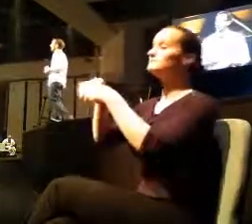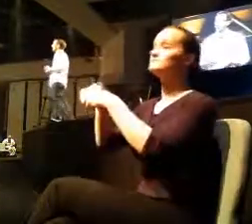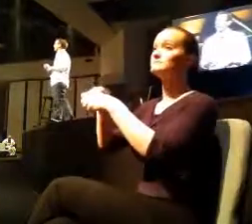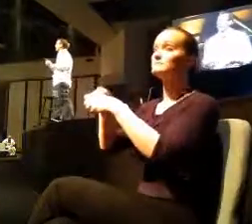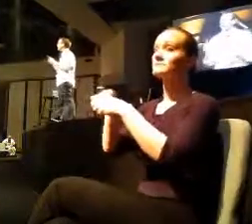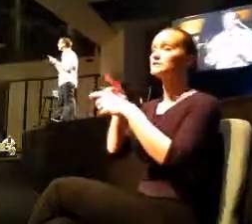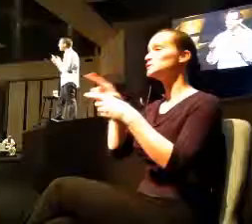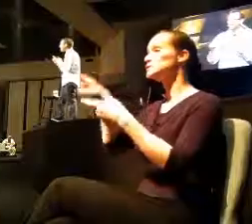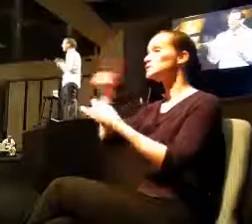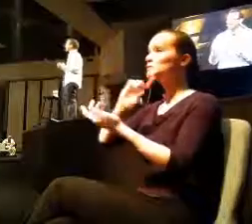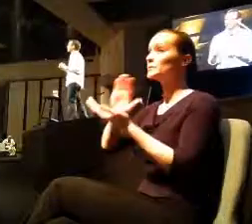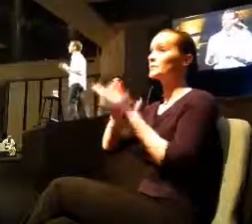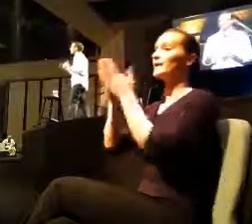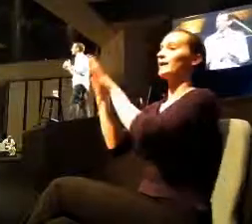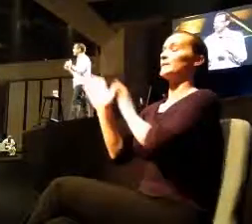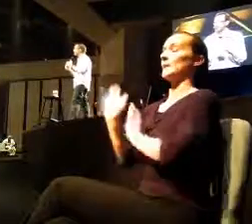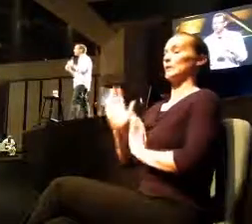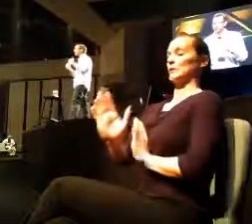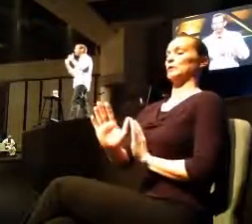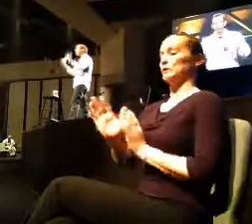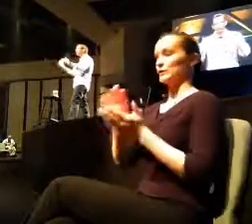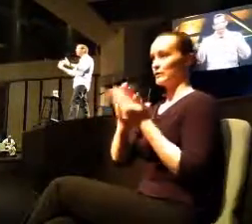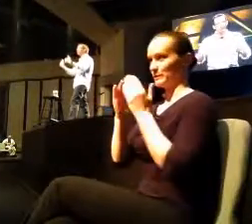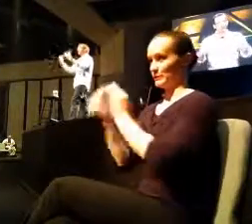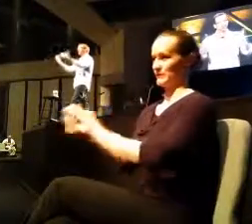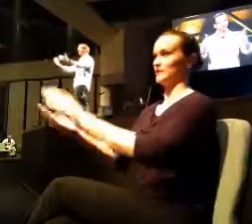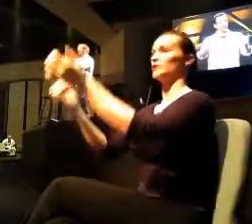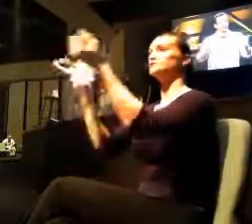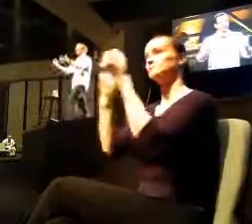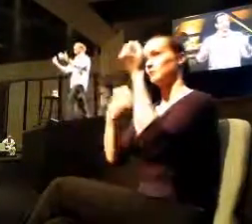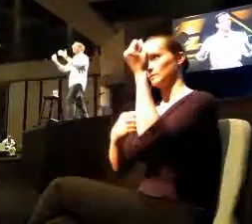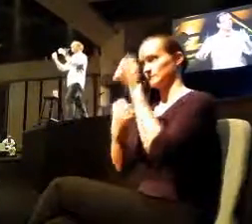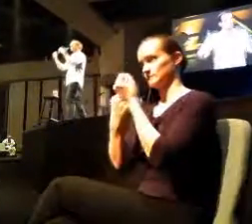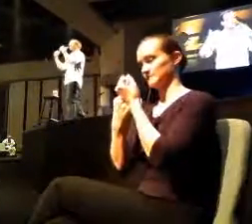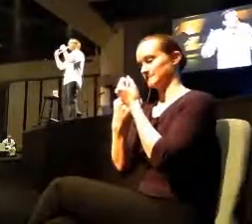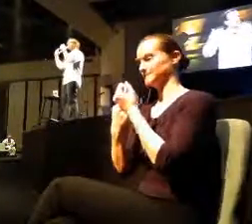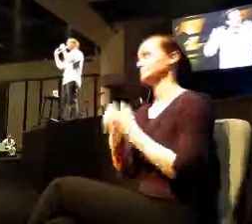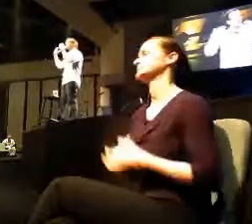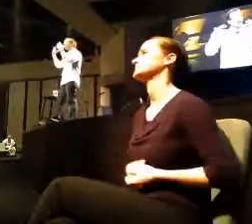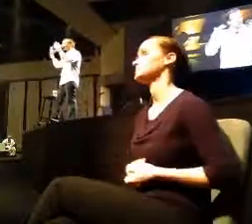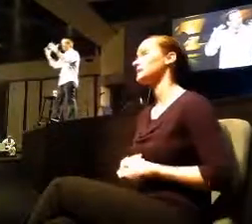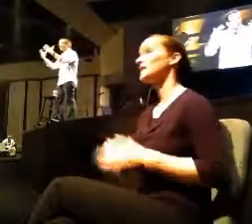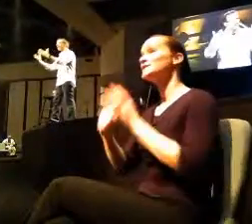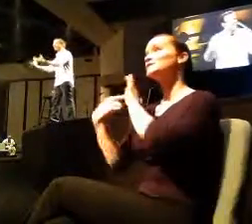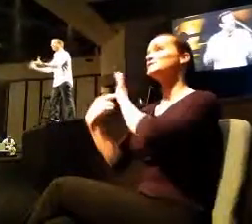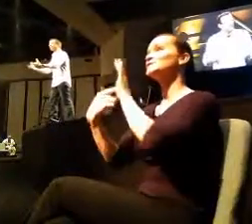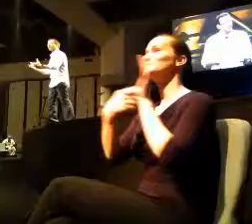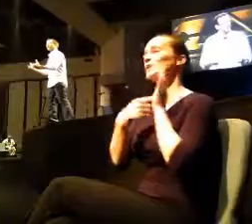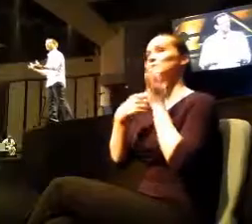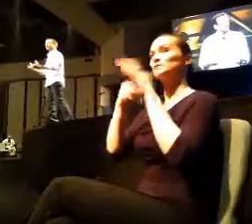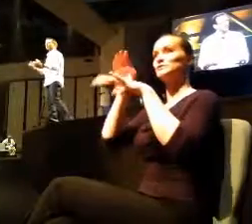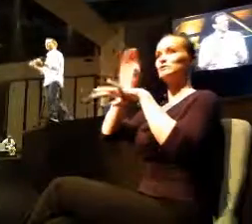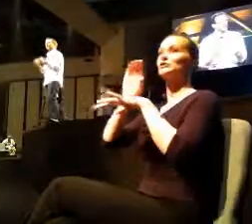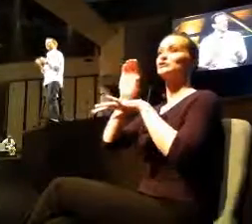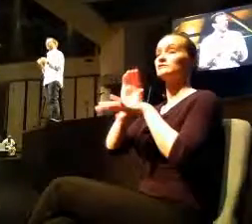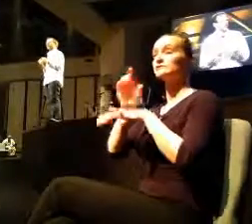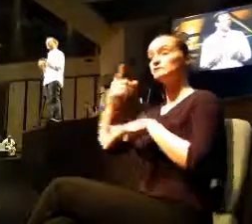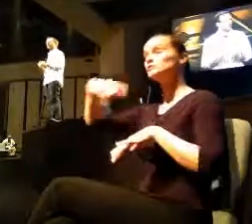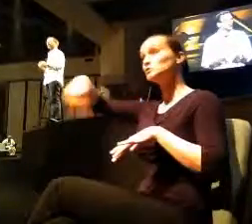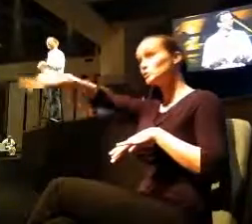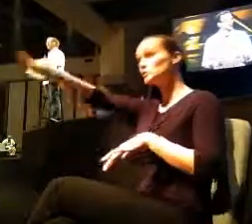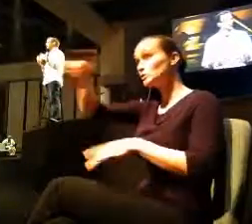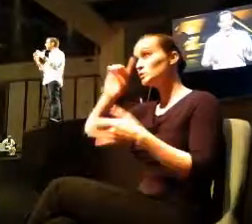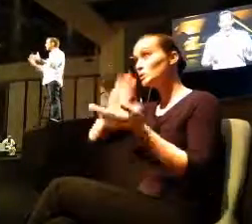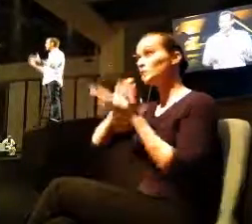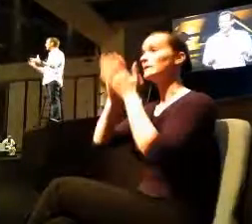did so much in her life. And what I love about this story is it shows the movement of the church. That is, you all became that very special thing in